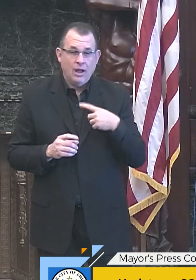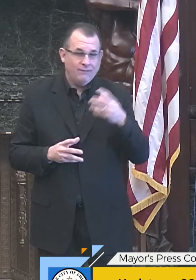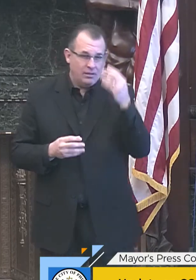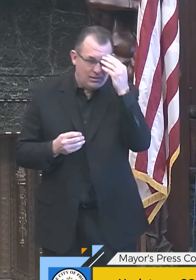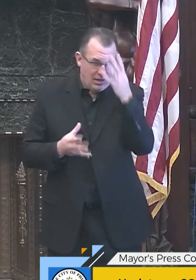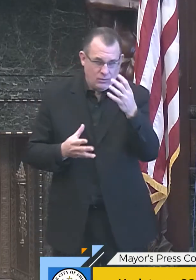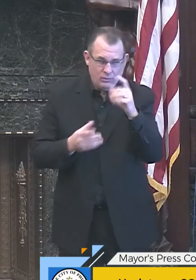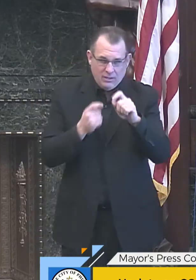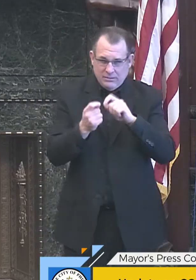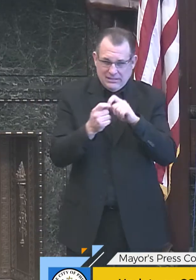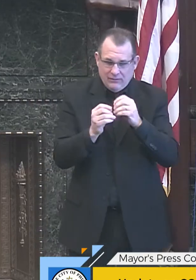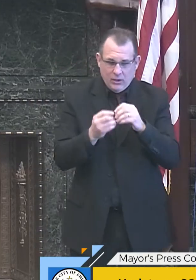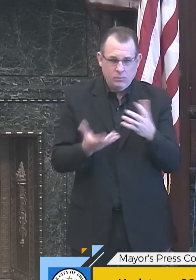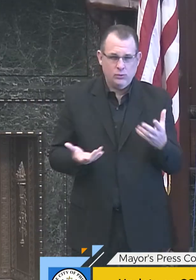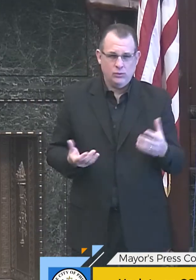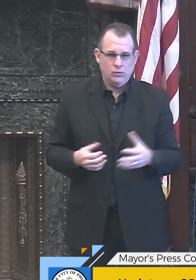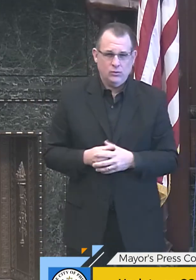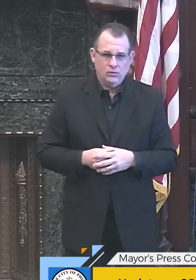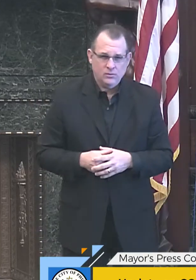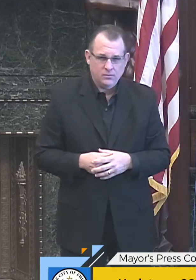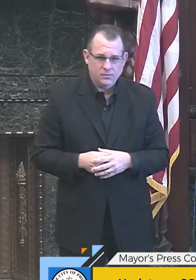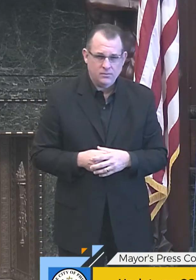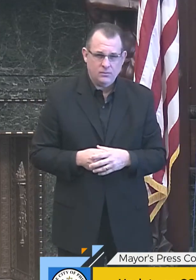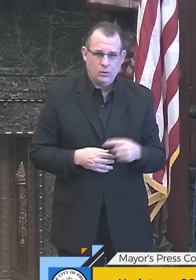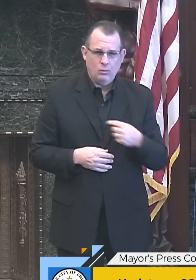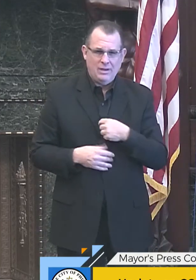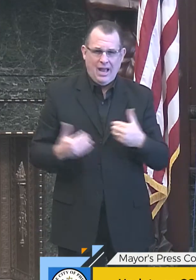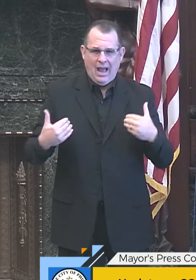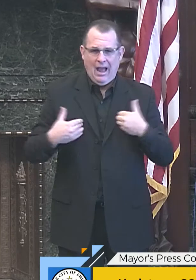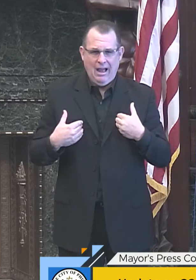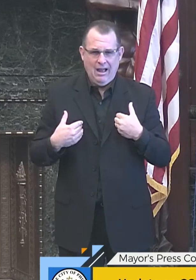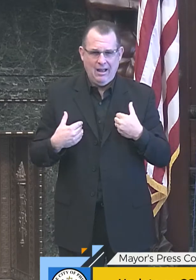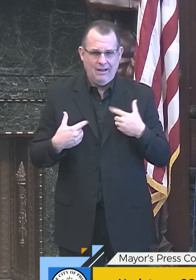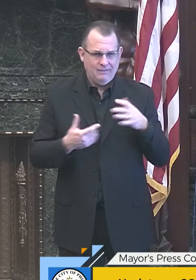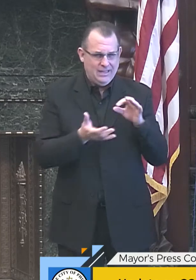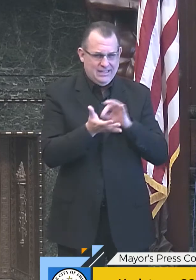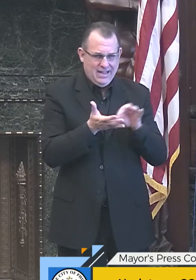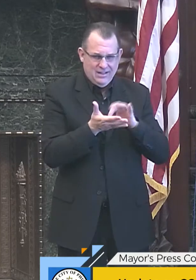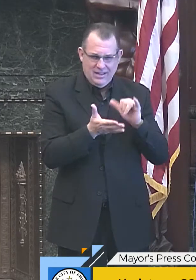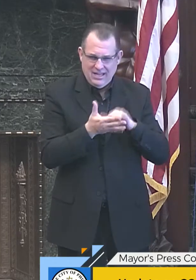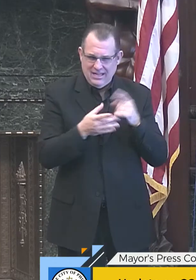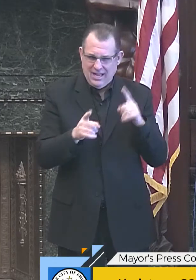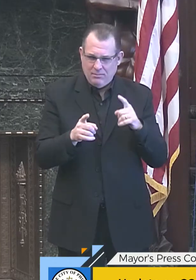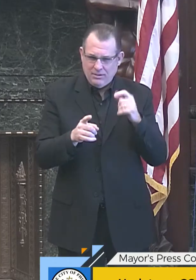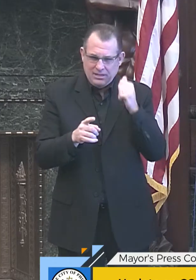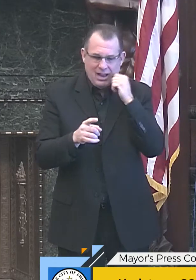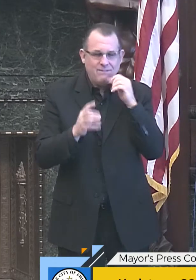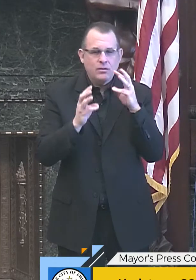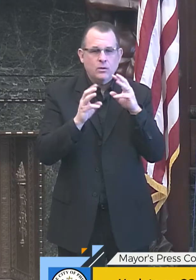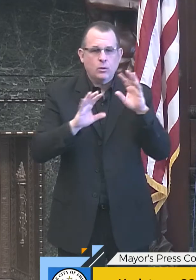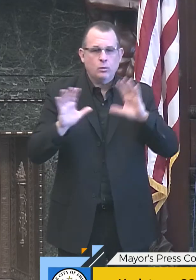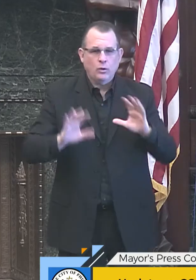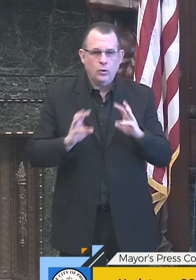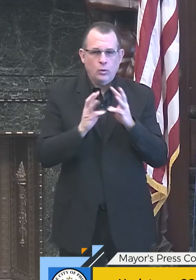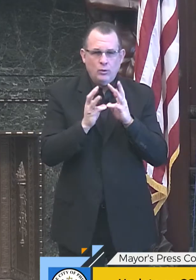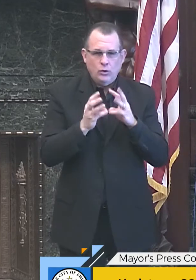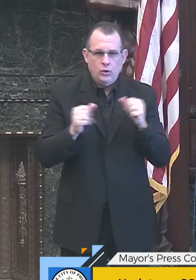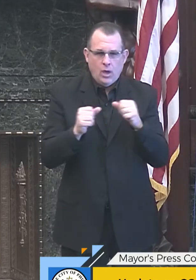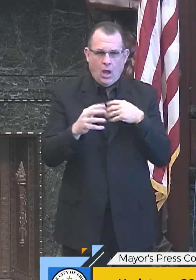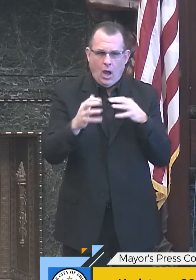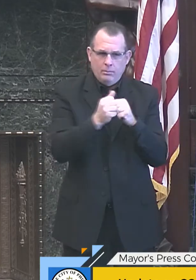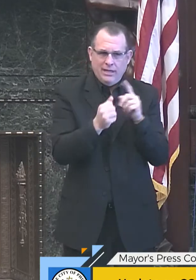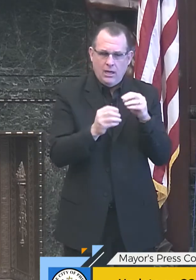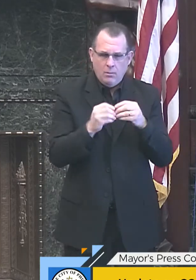specific numbers. We have a point-in-time count that's done every winter that gives us the most up-to-date numbers.